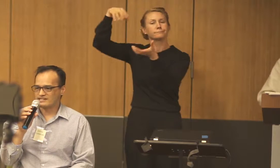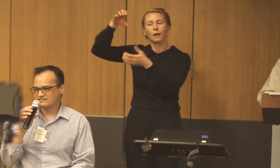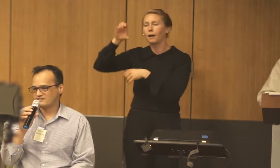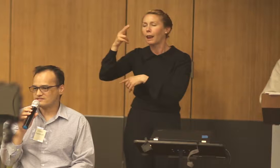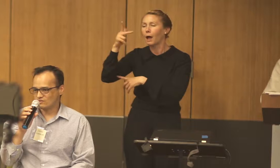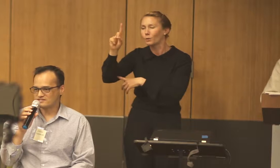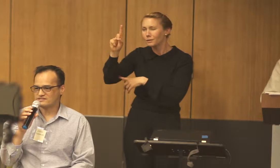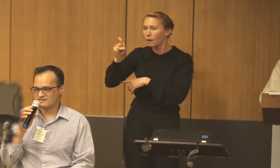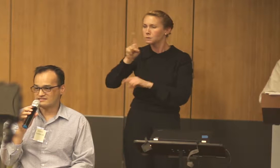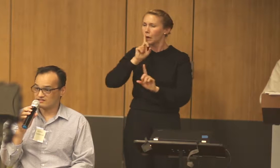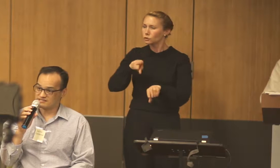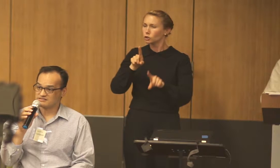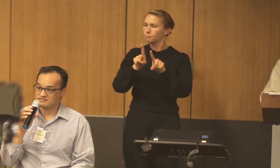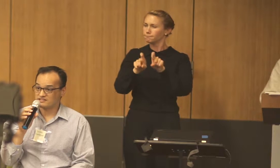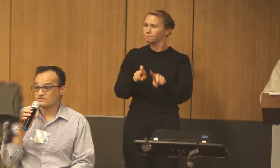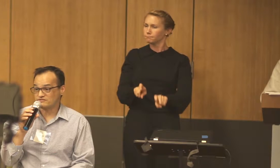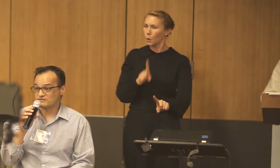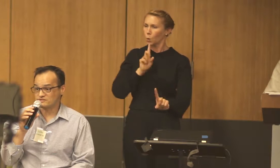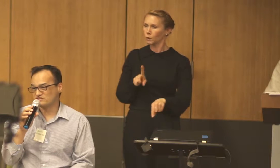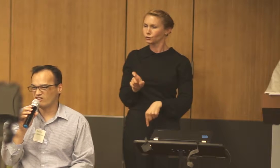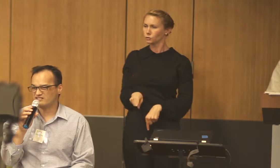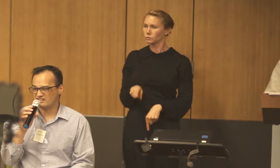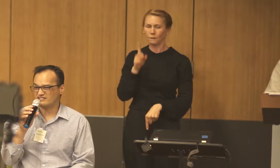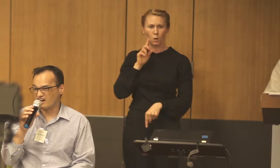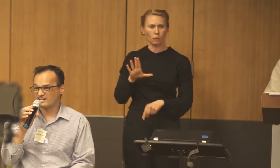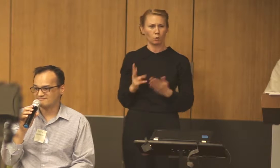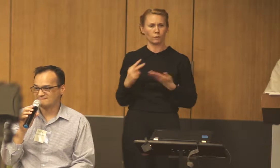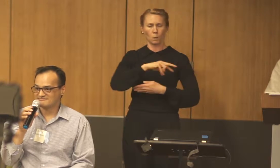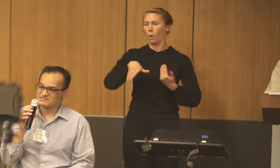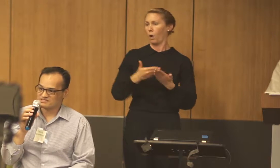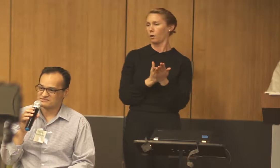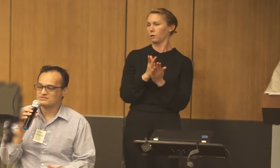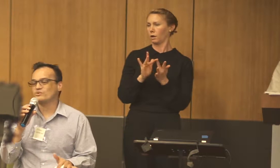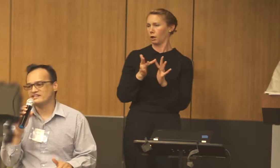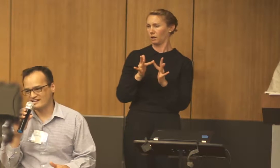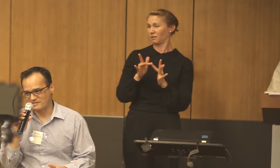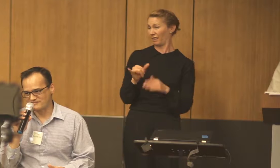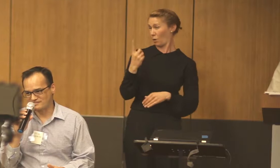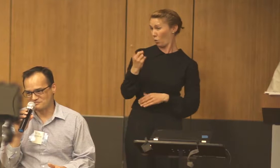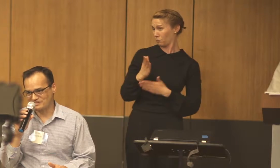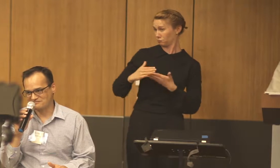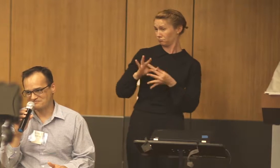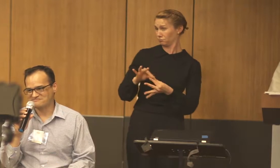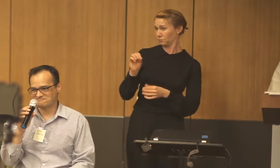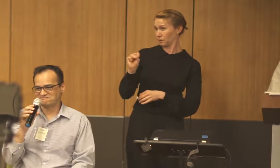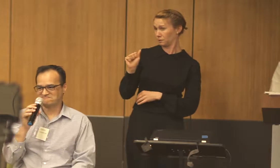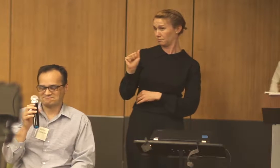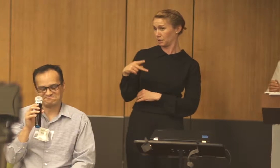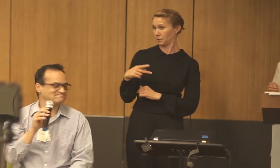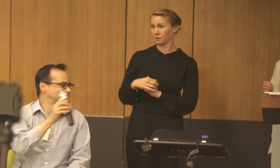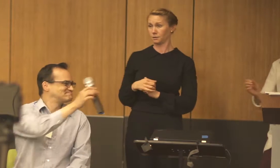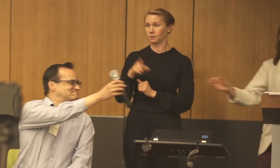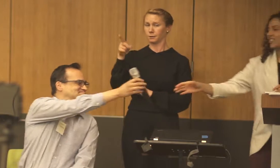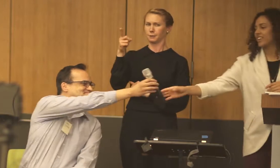where everyone has to answer these questions, and that's how they conduct their reviews. So it's all done online. So that's one of the aspects of SAP.